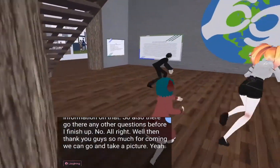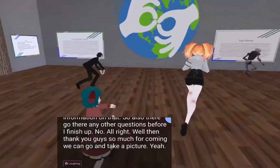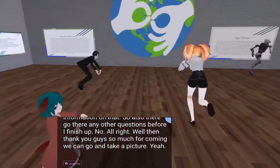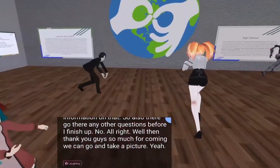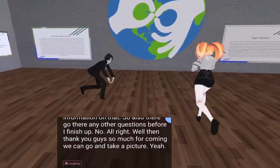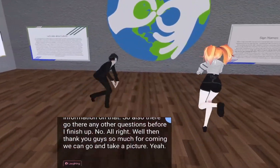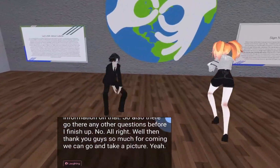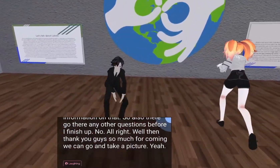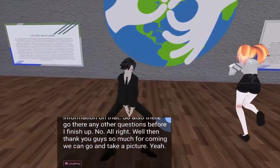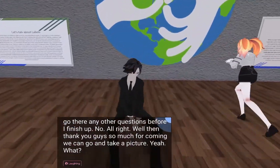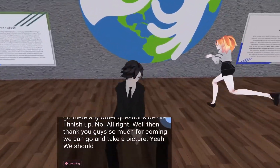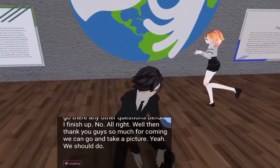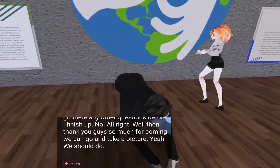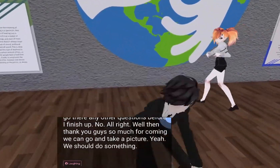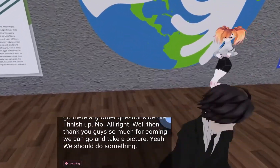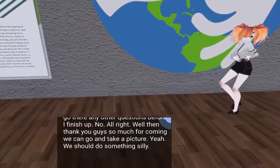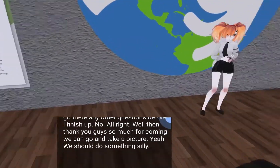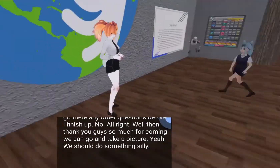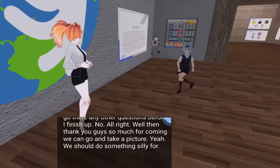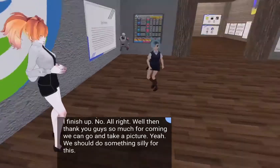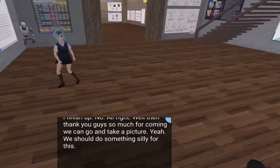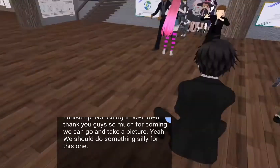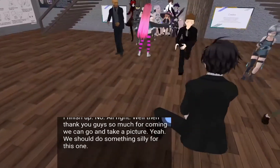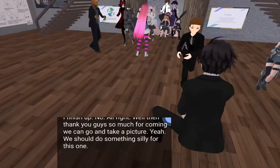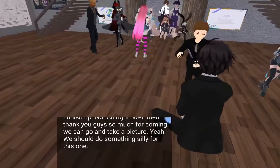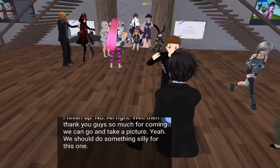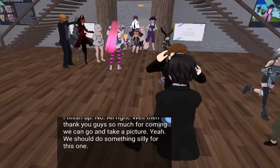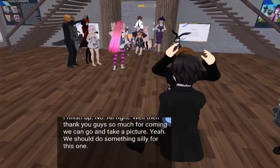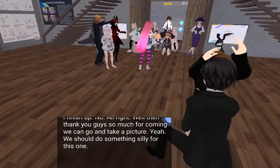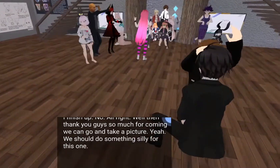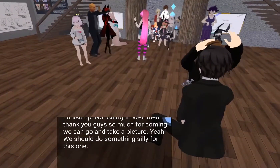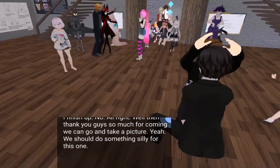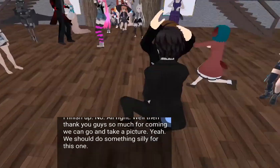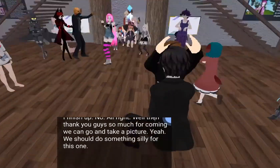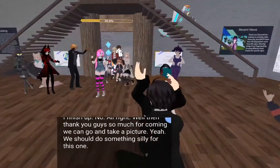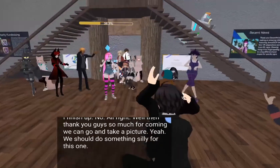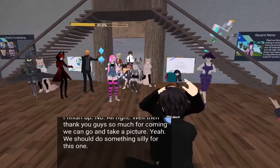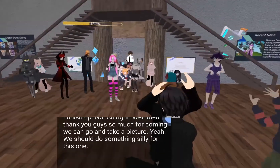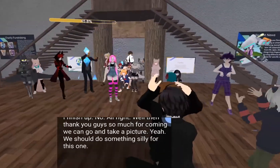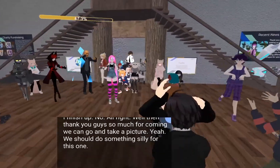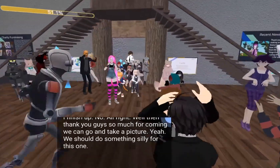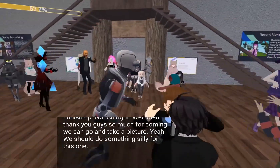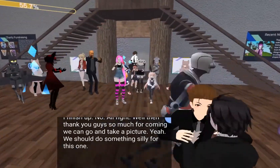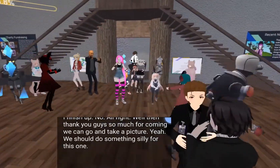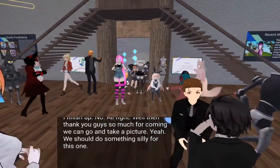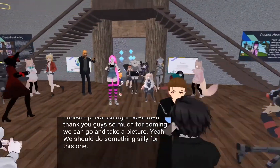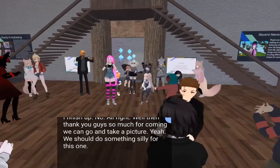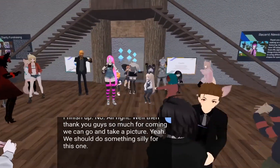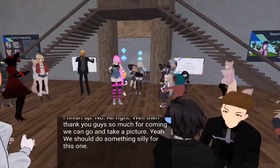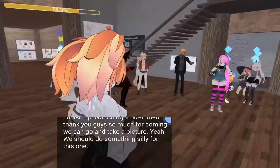We should do something silly for this one. Do you have any ideas for something silly? Something silly we could